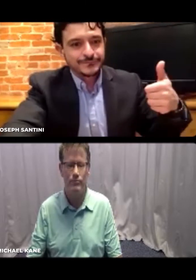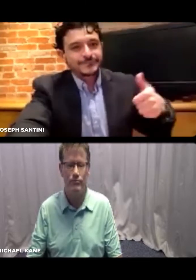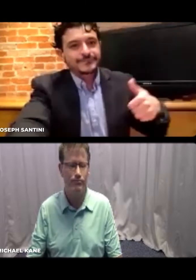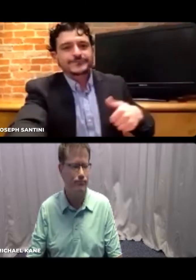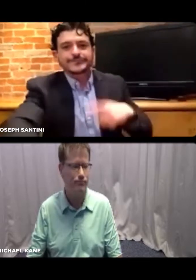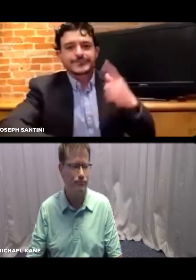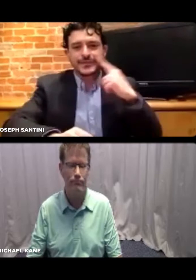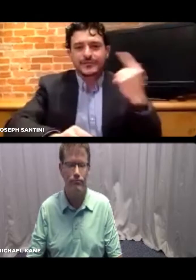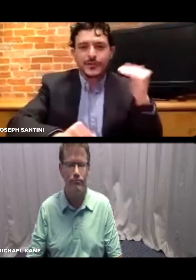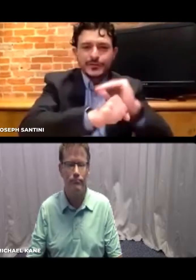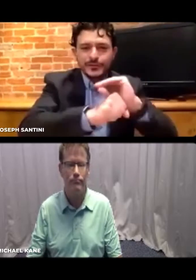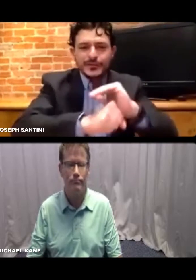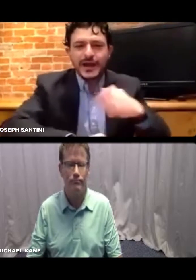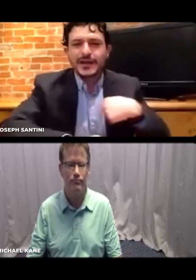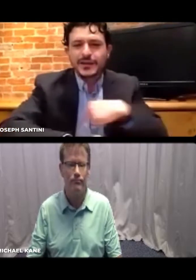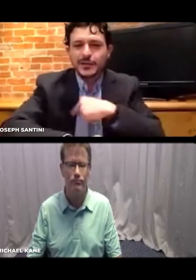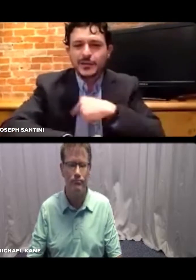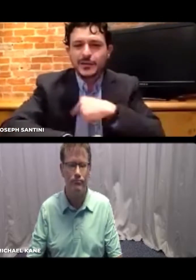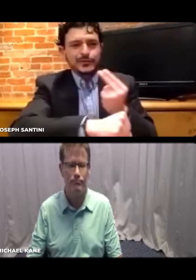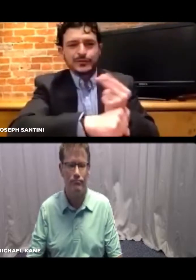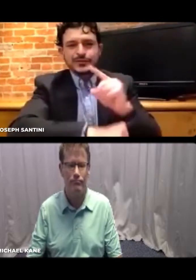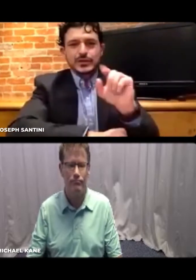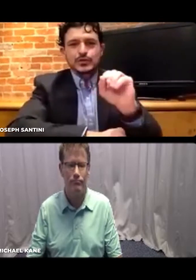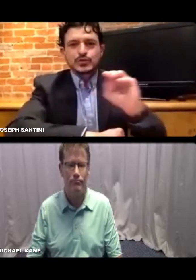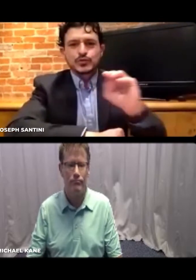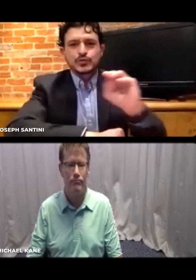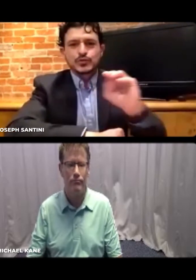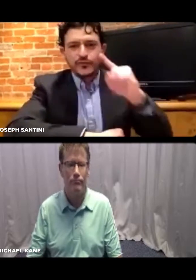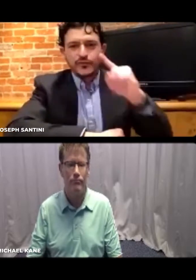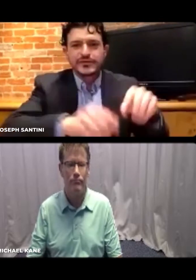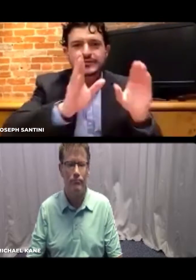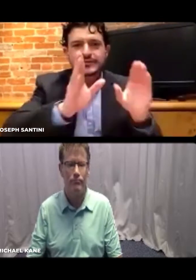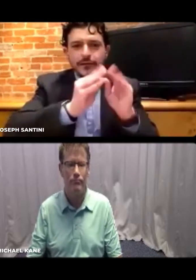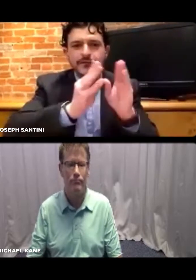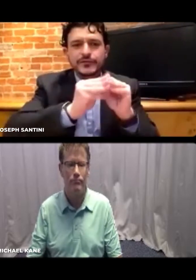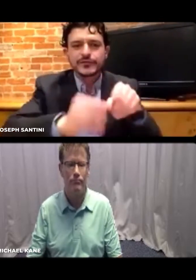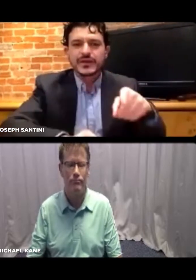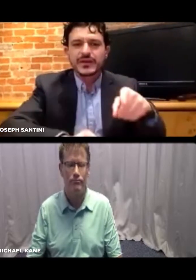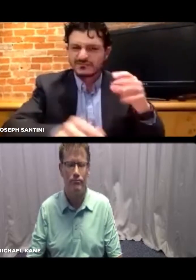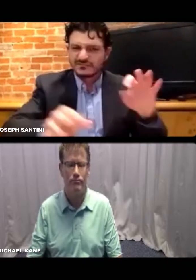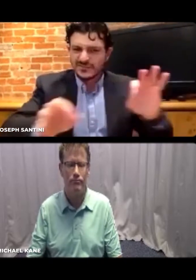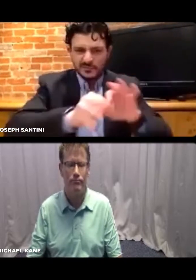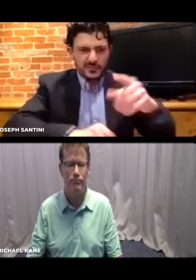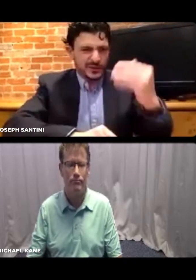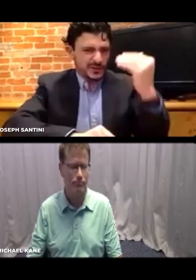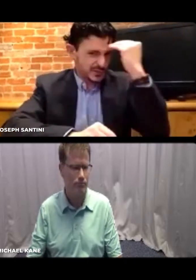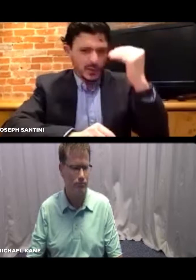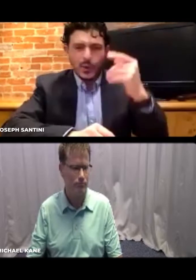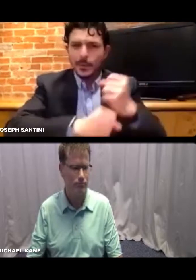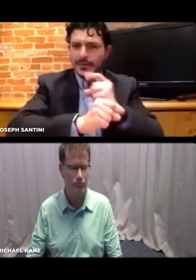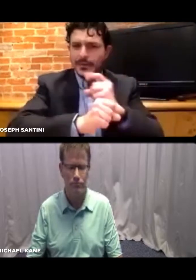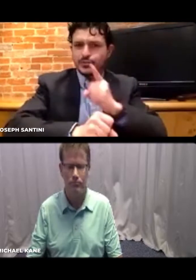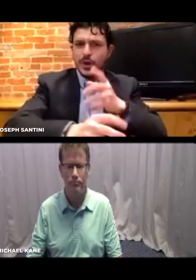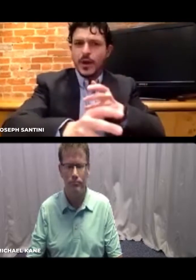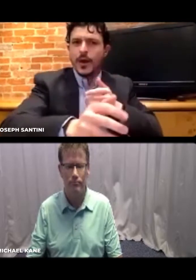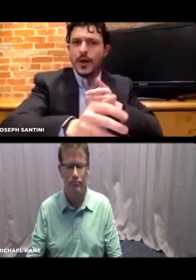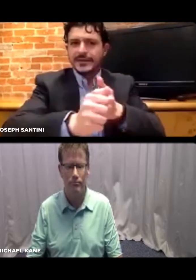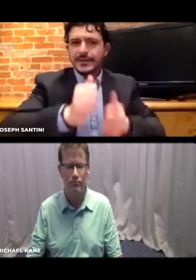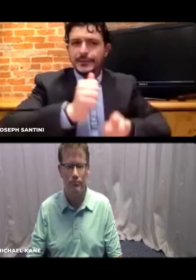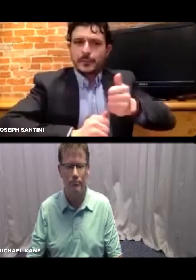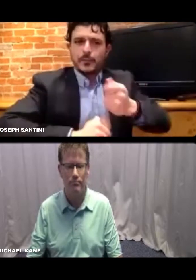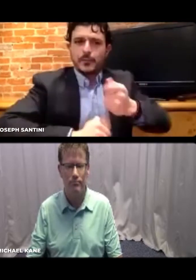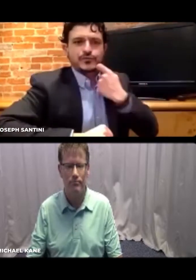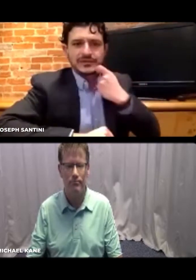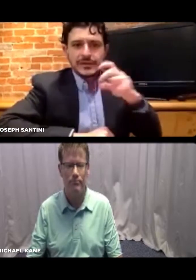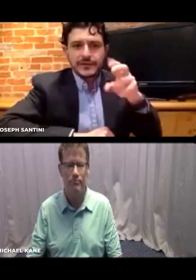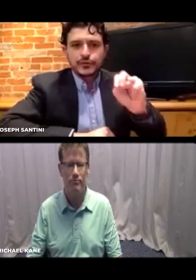like we're looking good. Thank you again tonight. This is Joseph. We are using a Zoom webinar program for tonight's webinar. I just